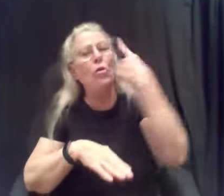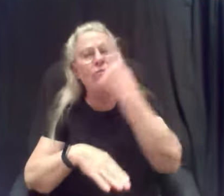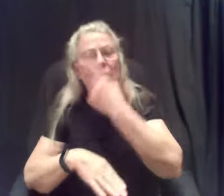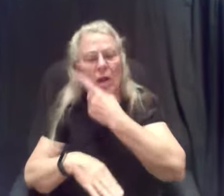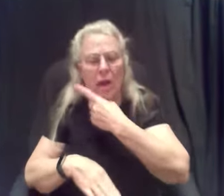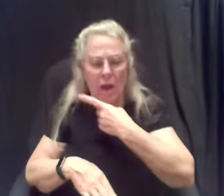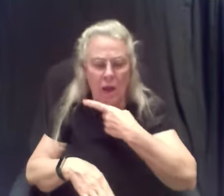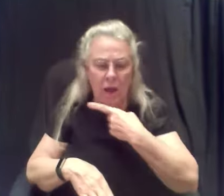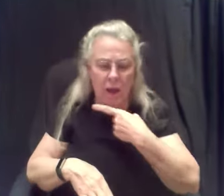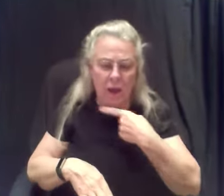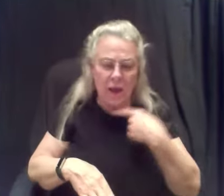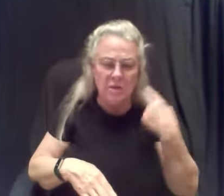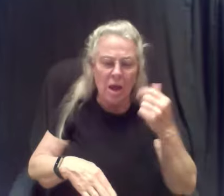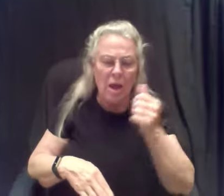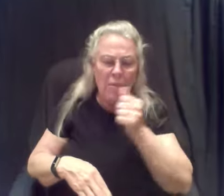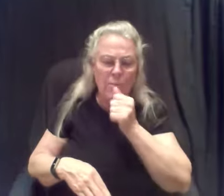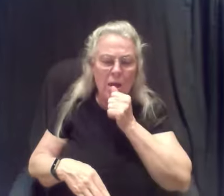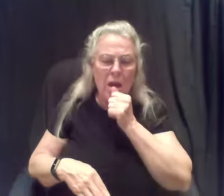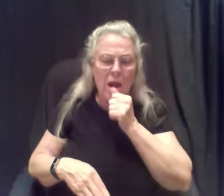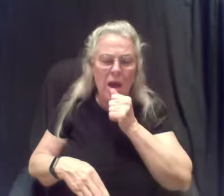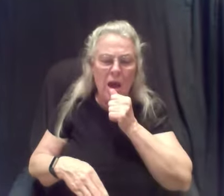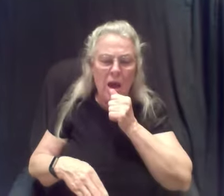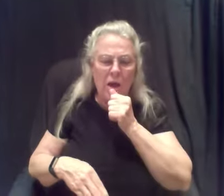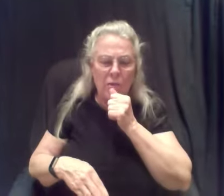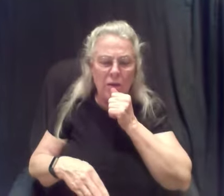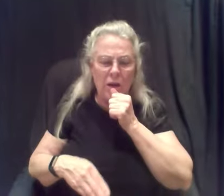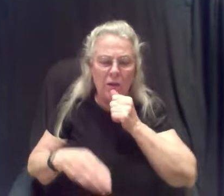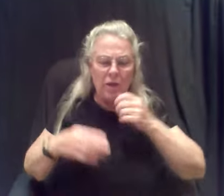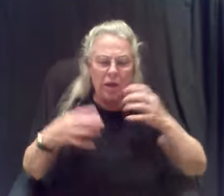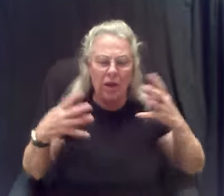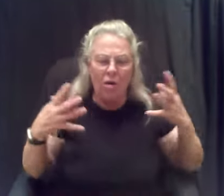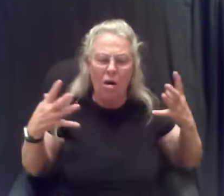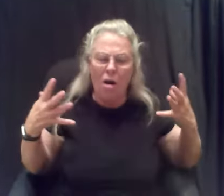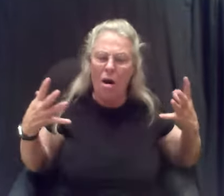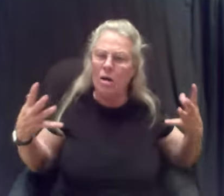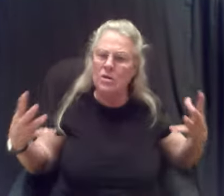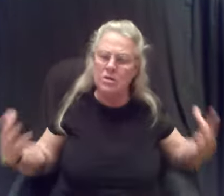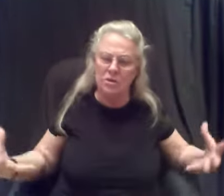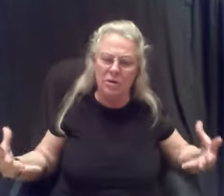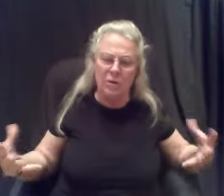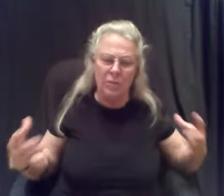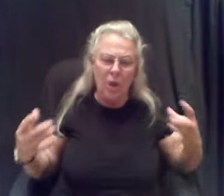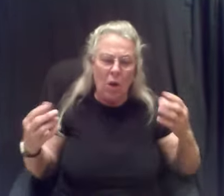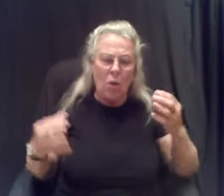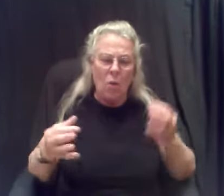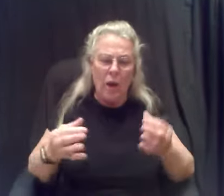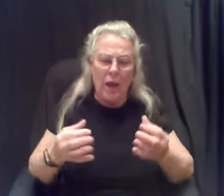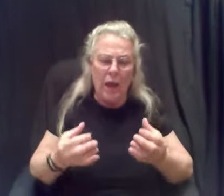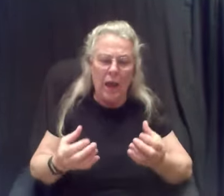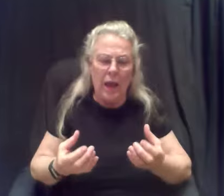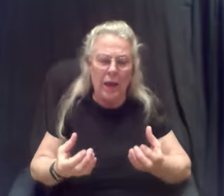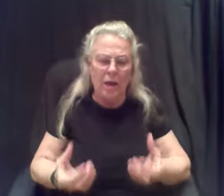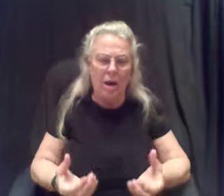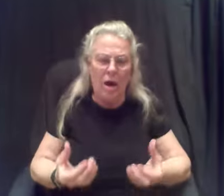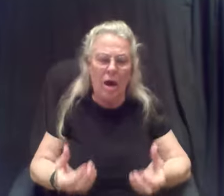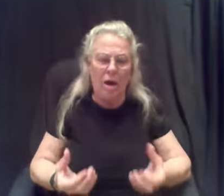faith, bearing the awesome weight of